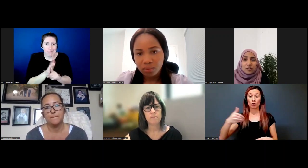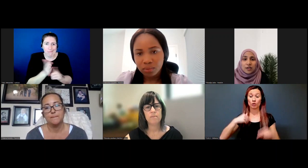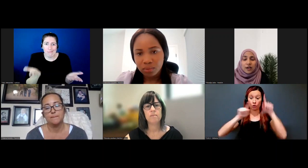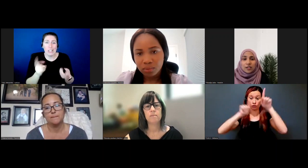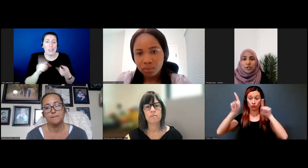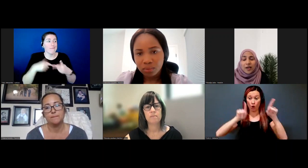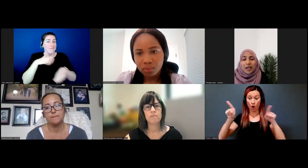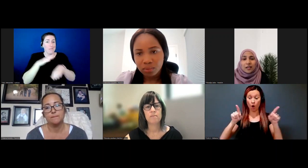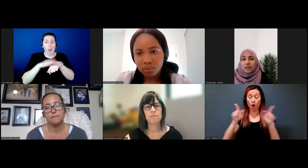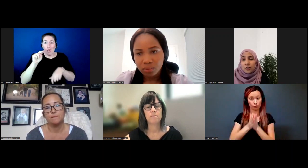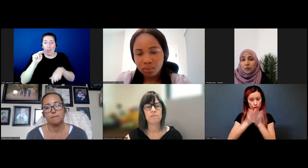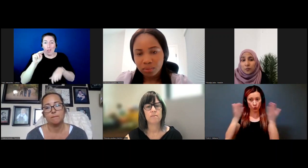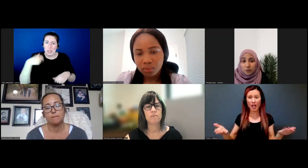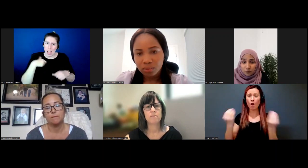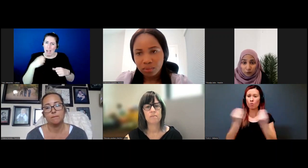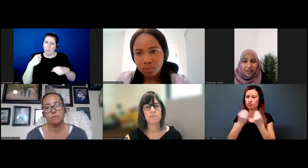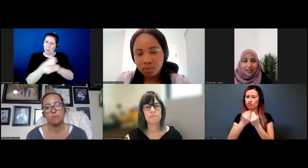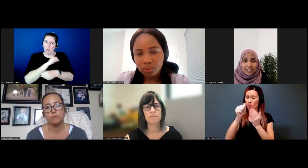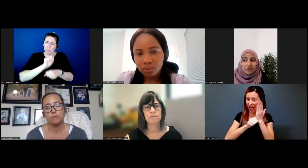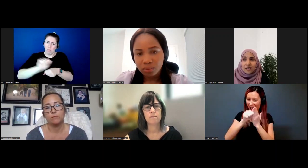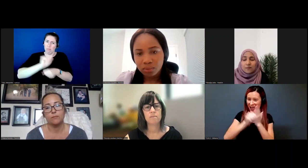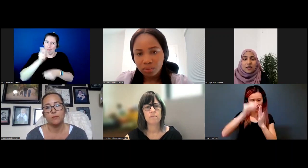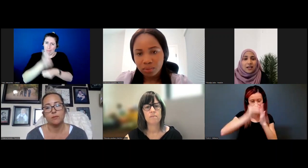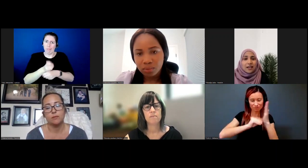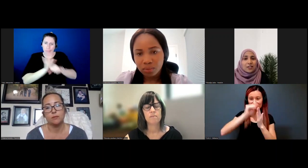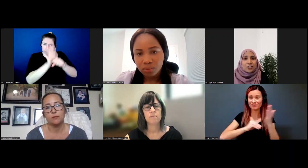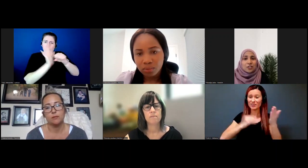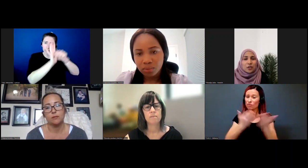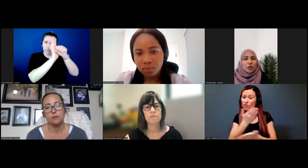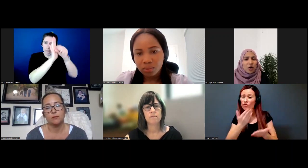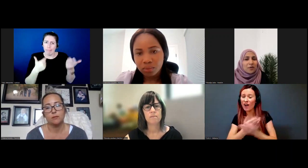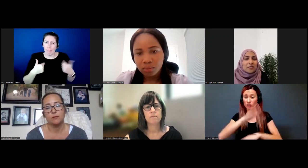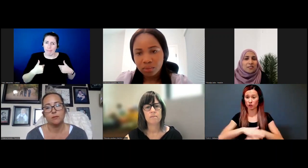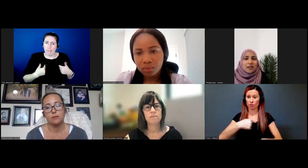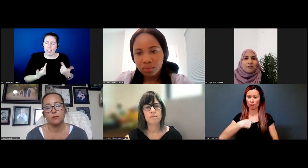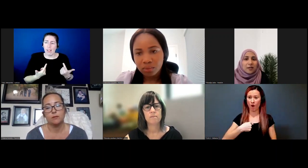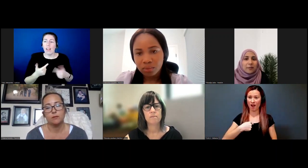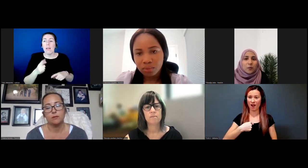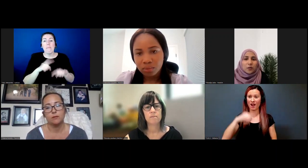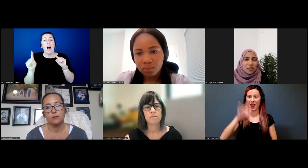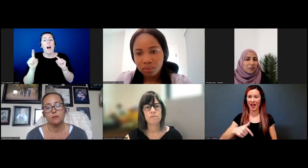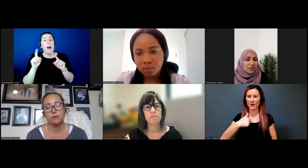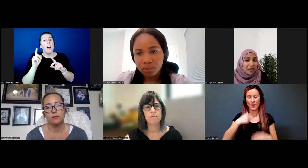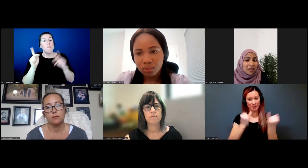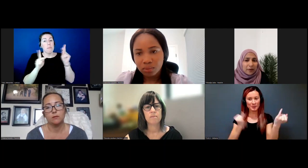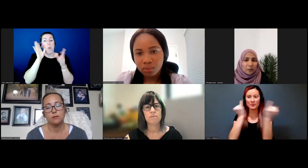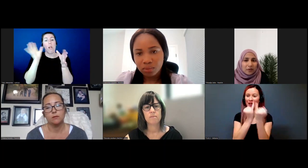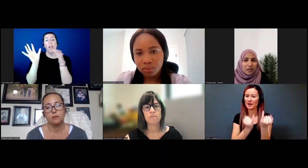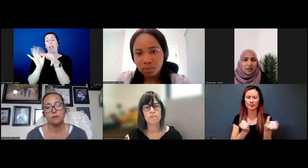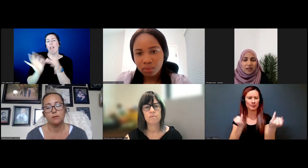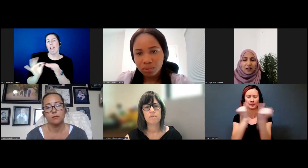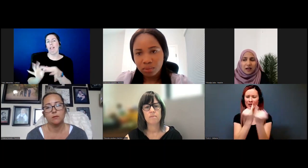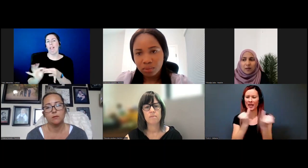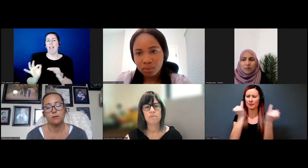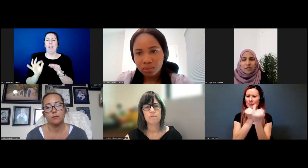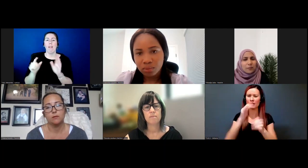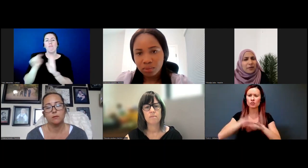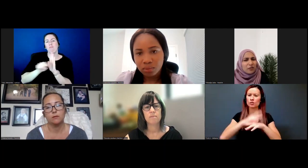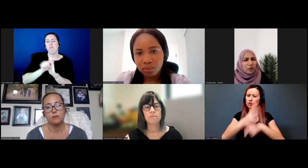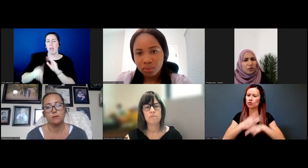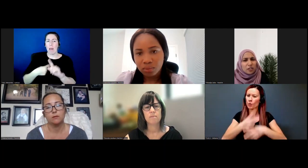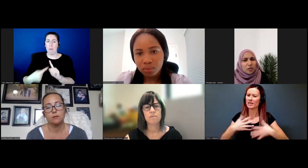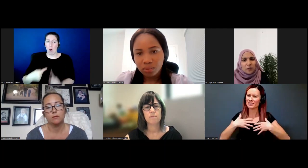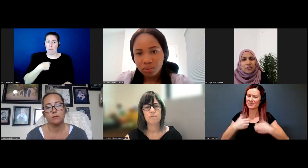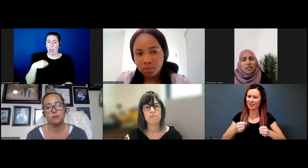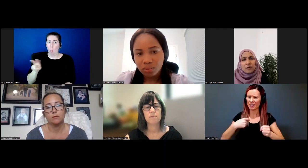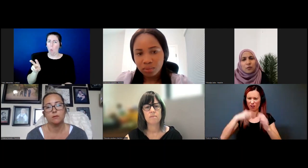news, for activism. And, the comments I have read about what people think about me, they're